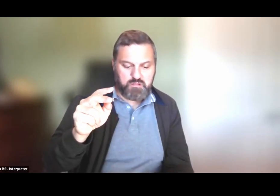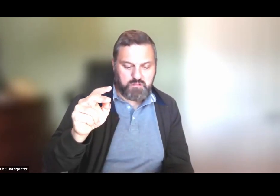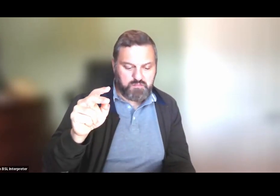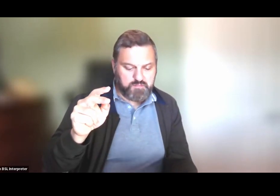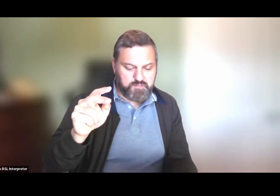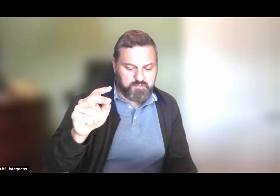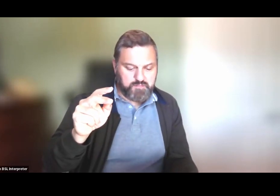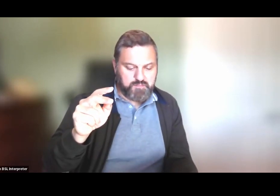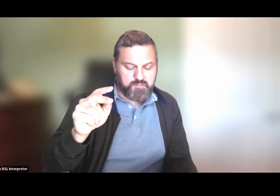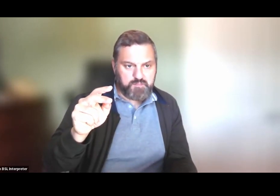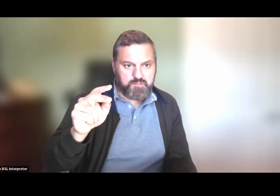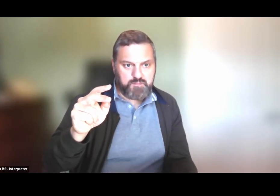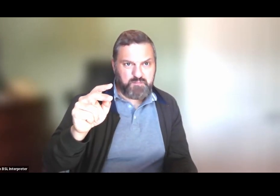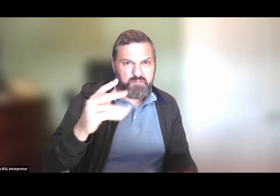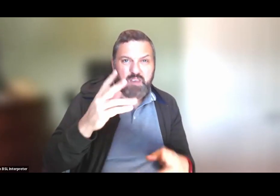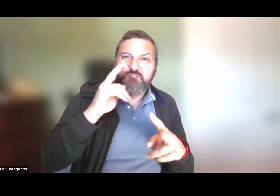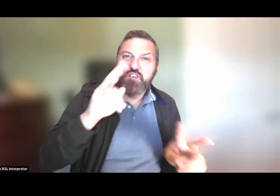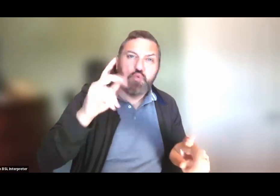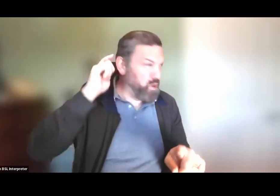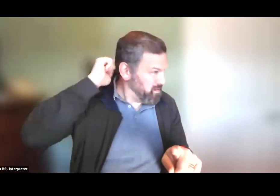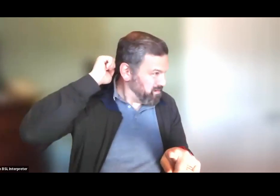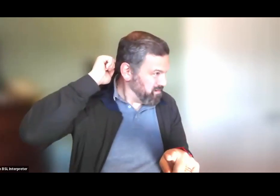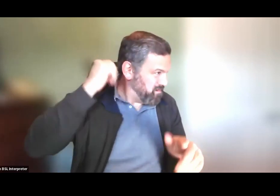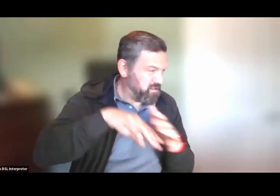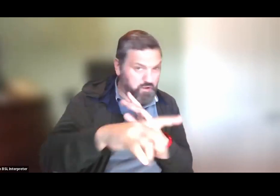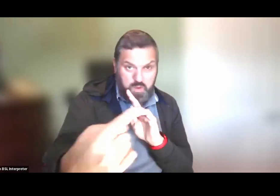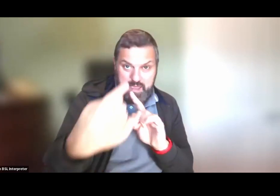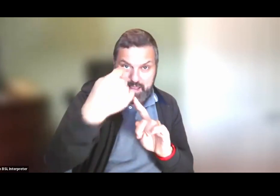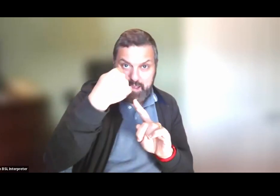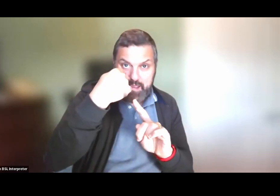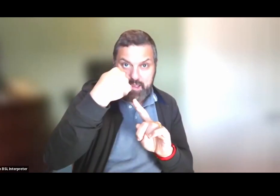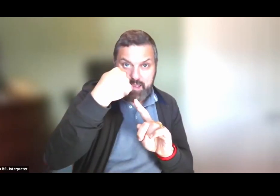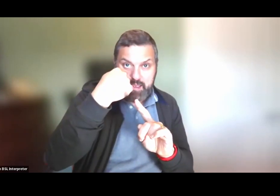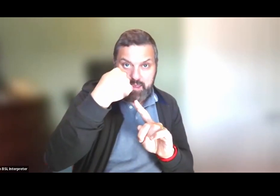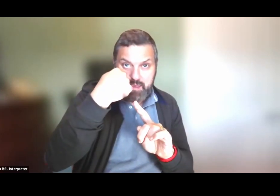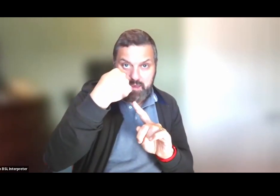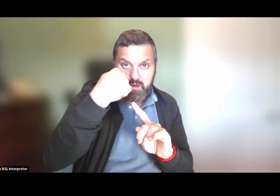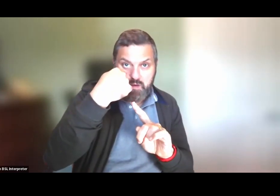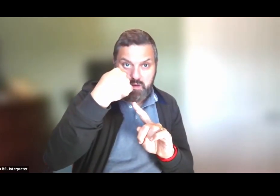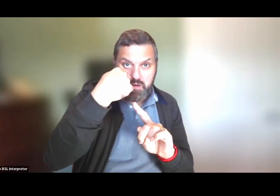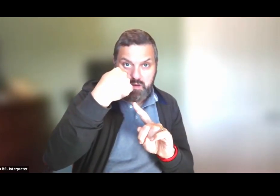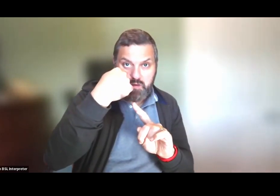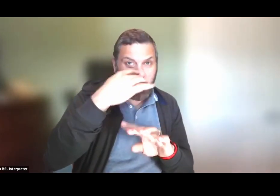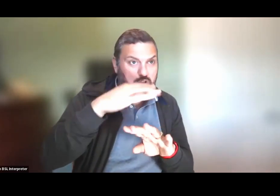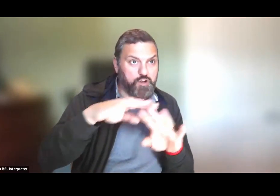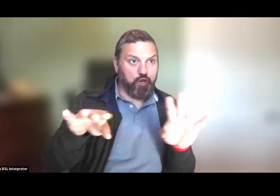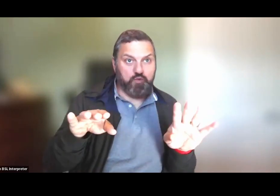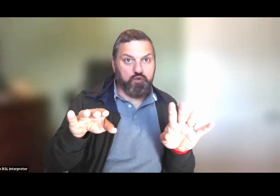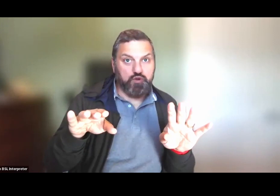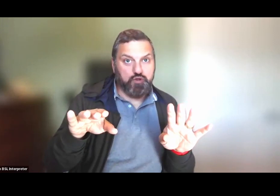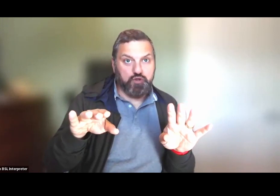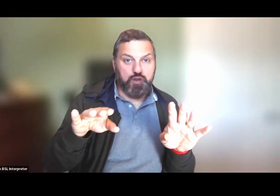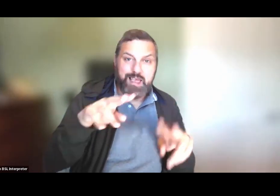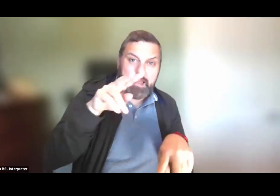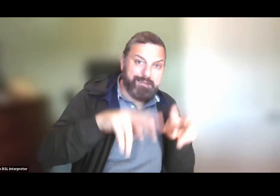visual cortex is literally in the back of the head. So images go in through our eyes. We don't interrogate them in the way that we've been taught to